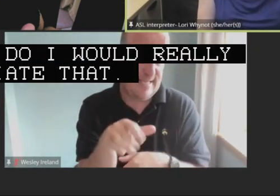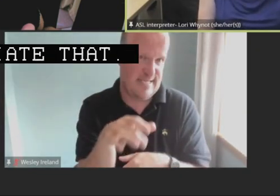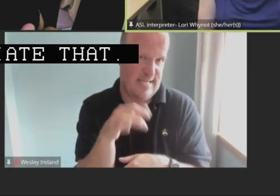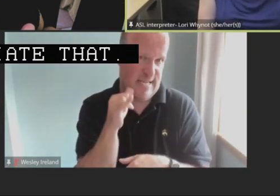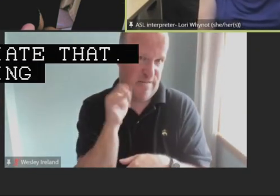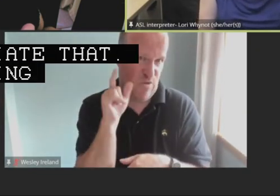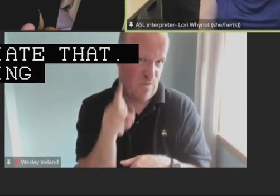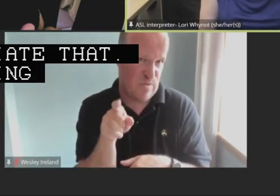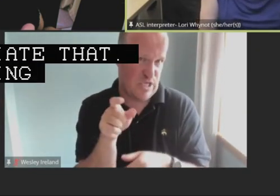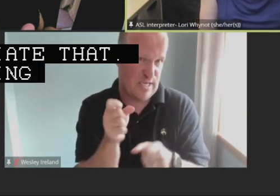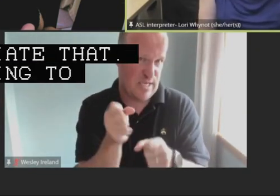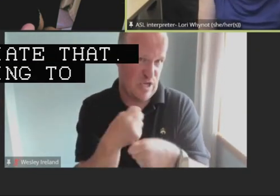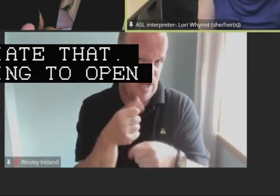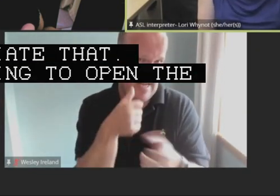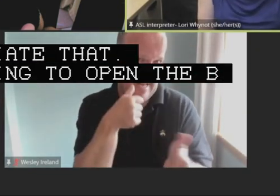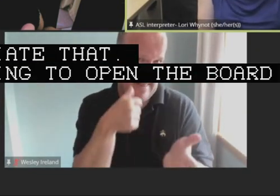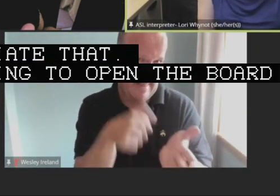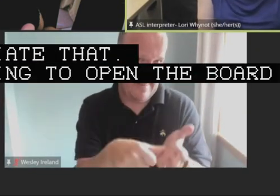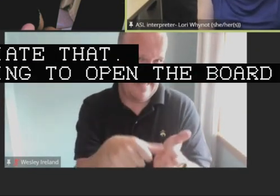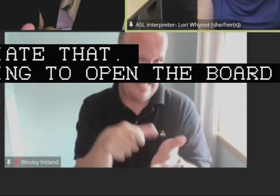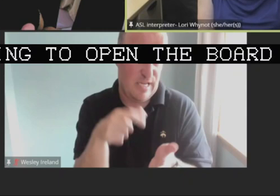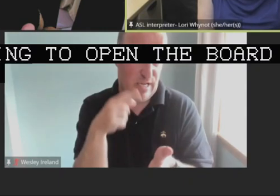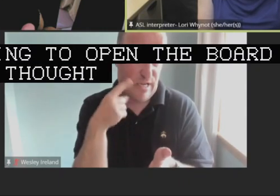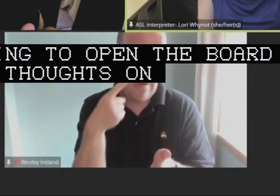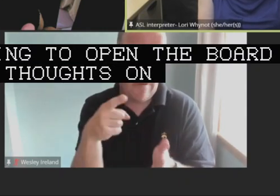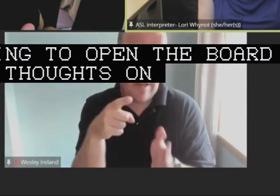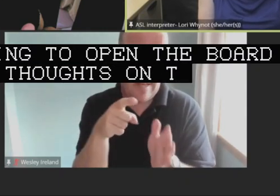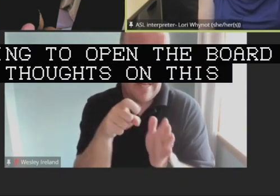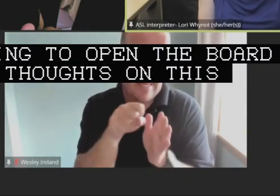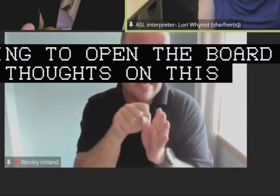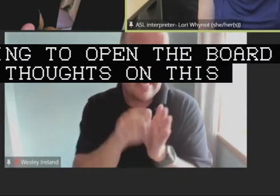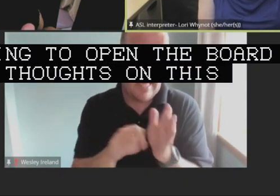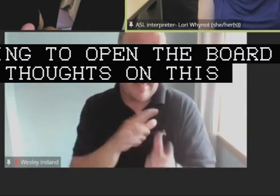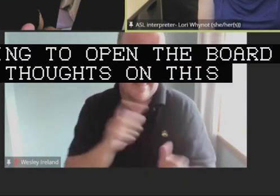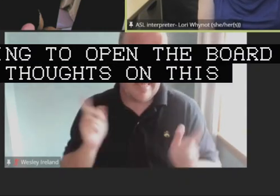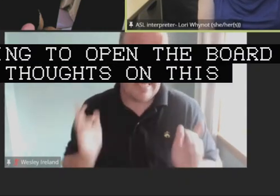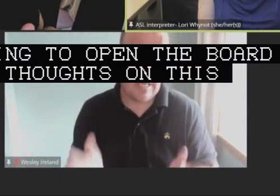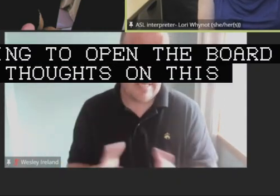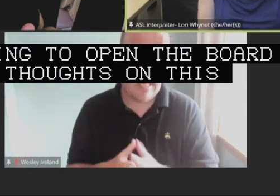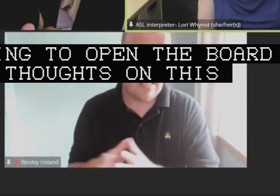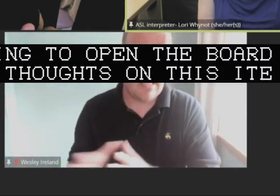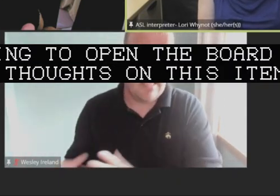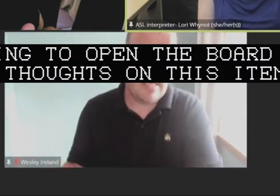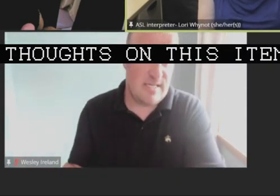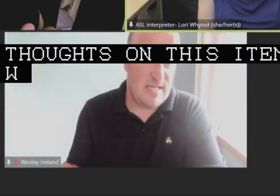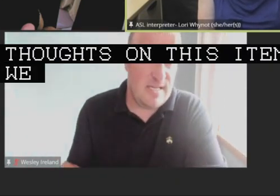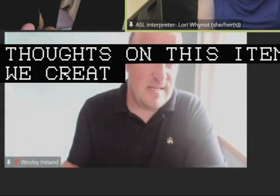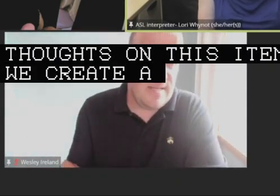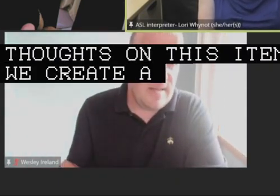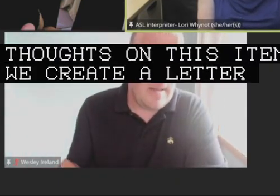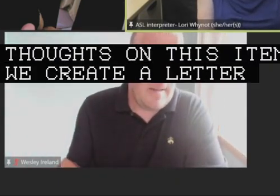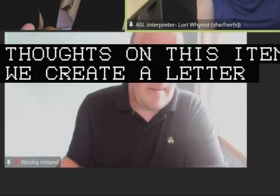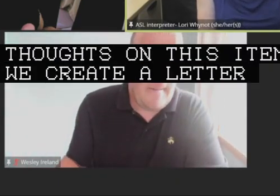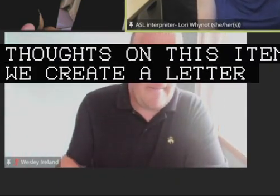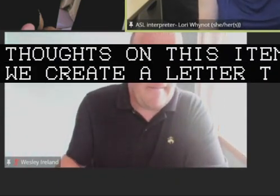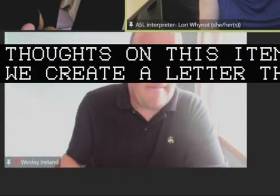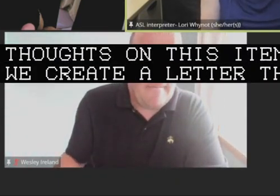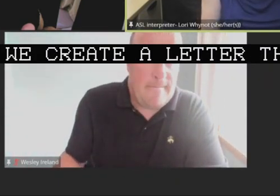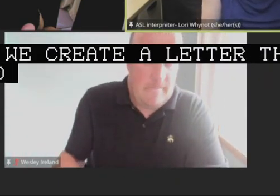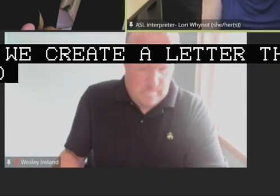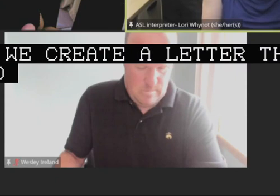thoughts on this item. Should we create some kind of a letter that we send to the legislators to consider